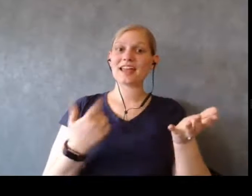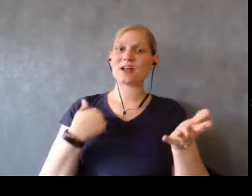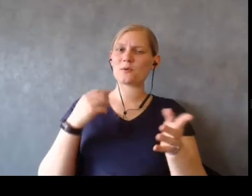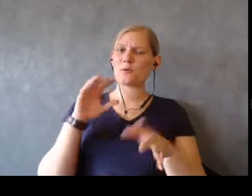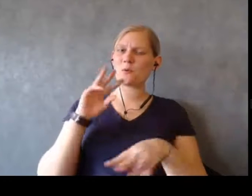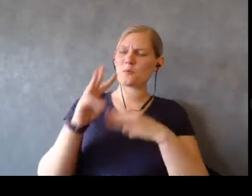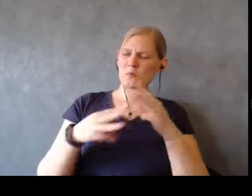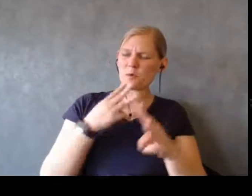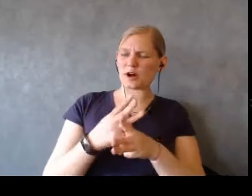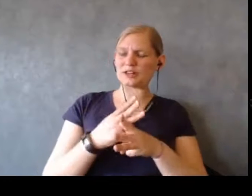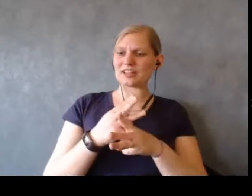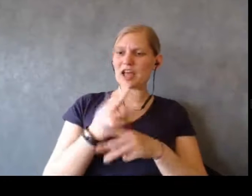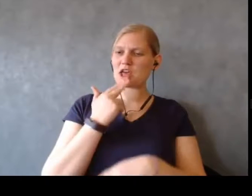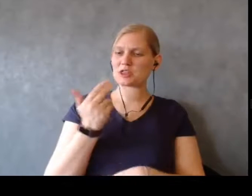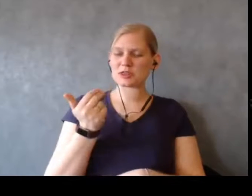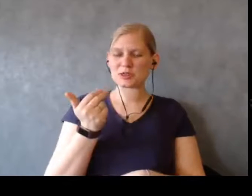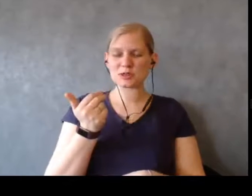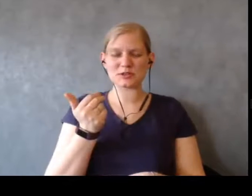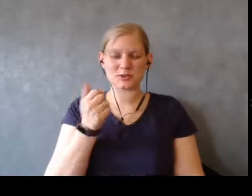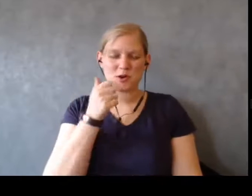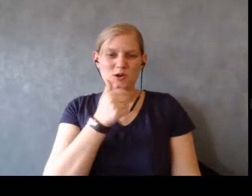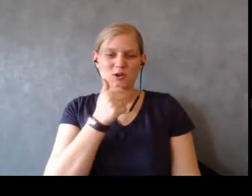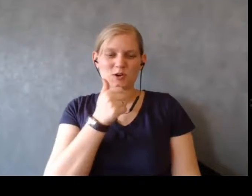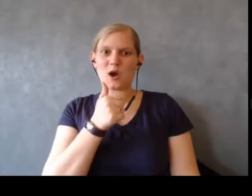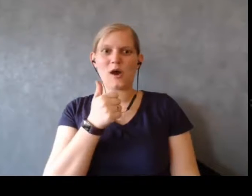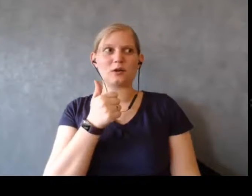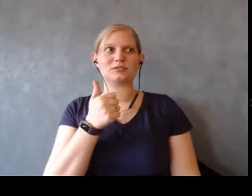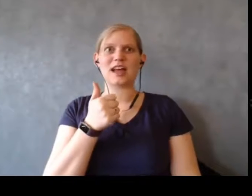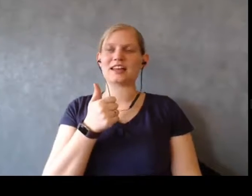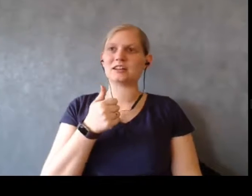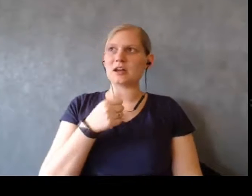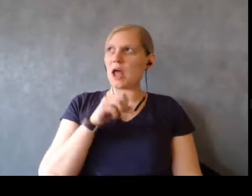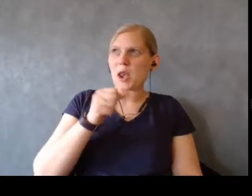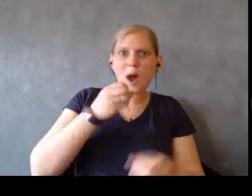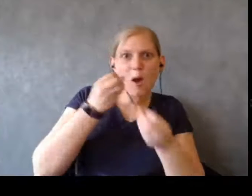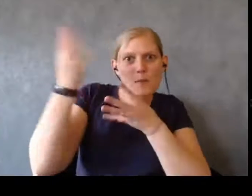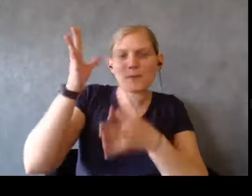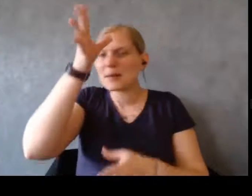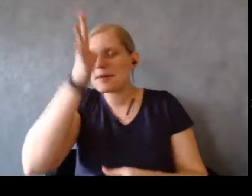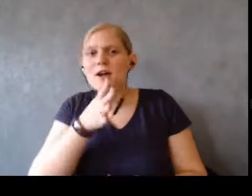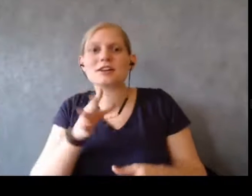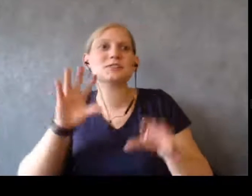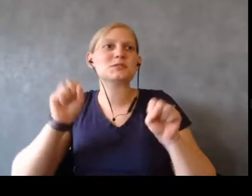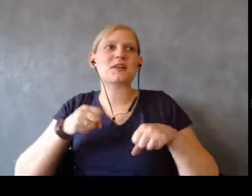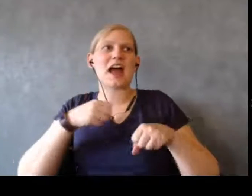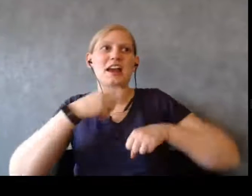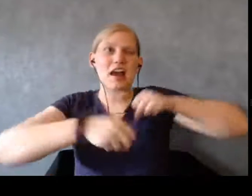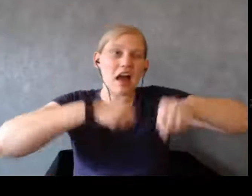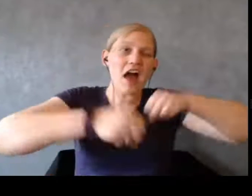did, all because this is so comfortable for them. It's not the only bad outcome of a society that doesn't talk